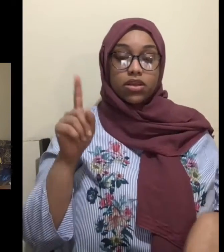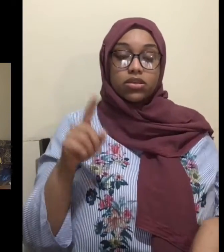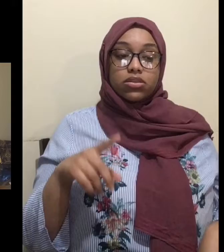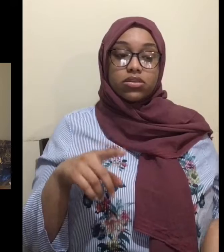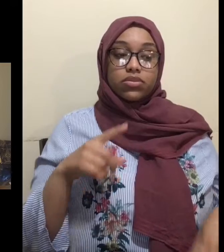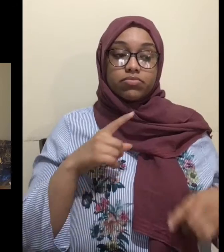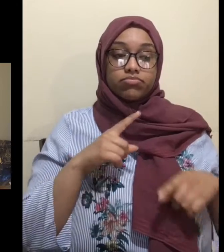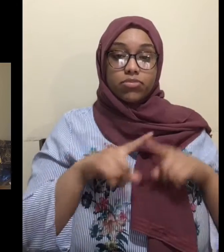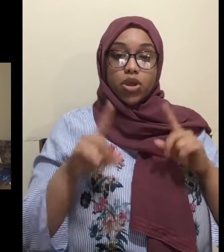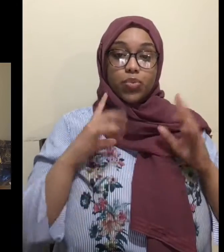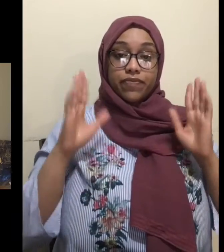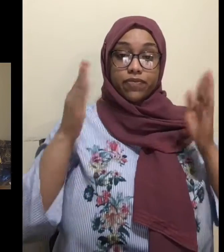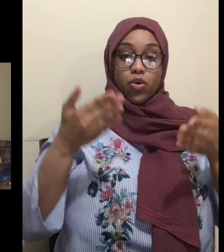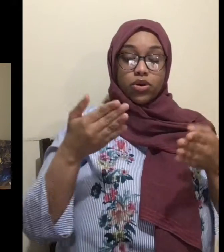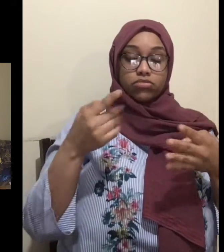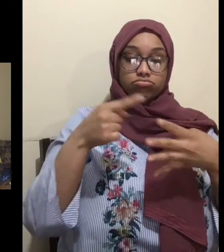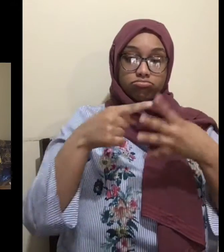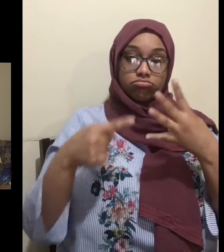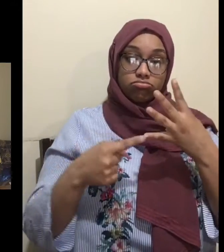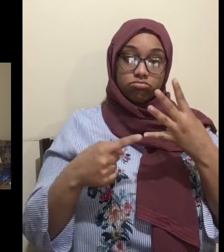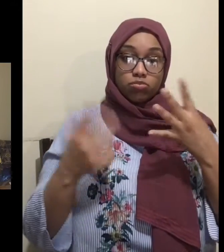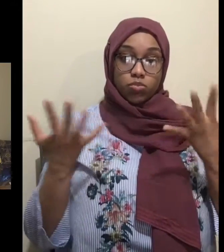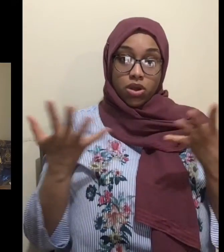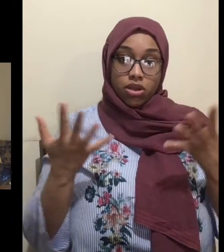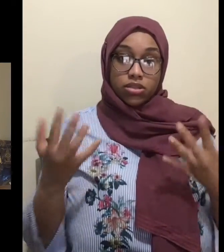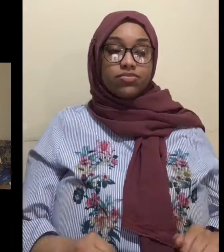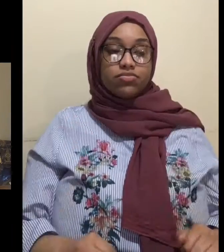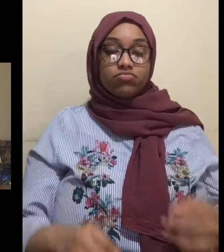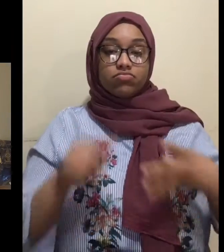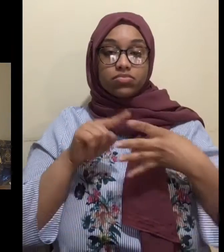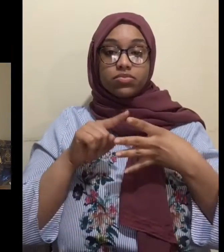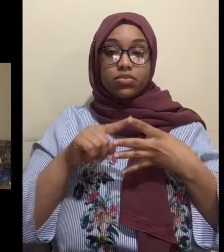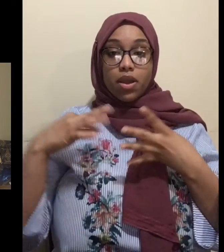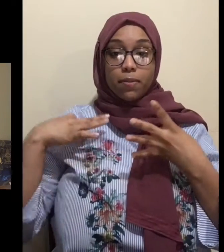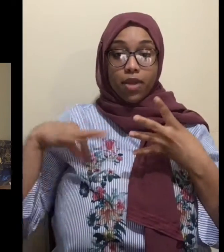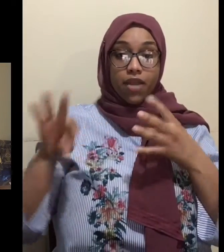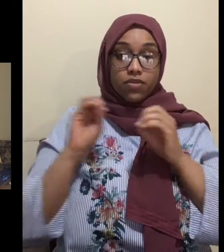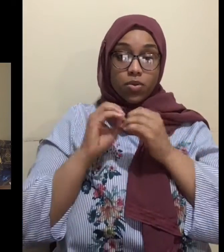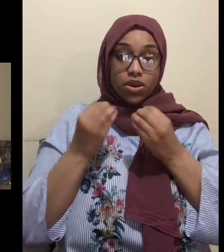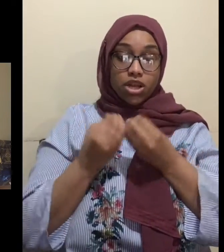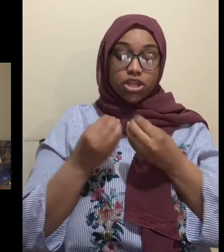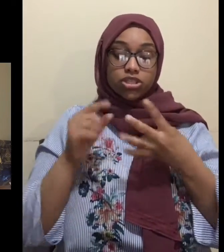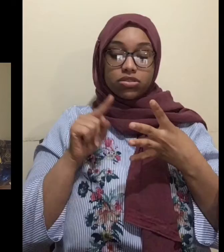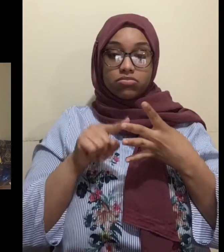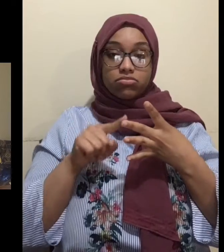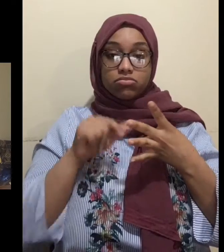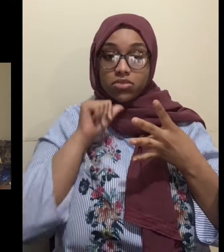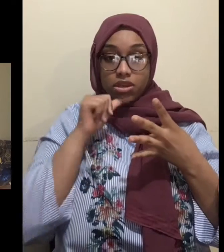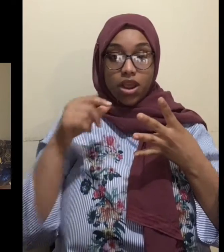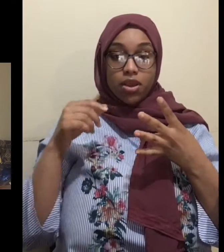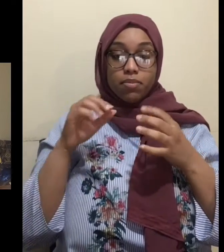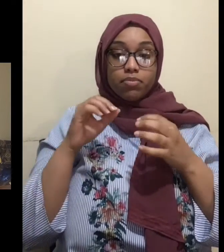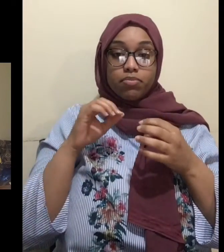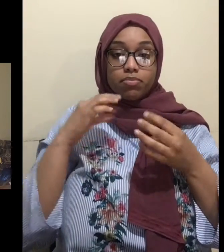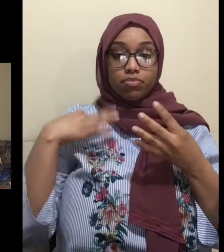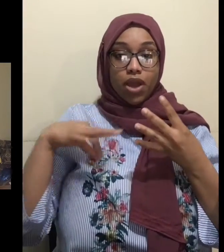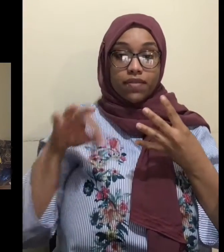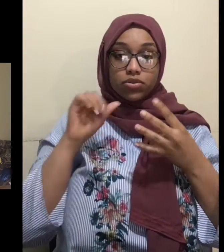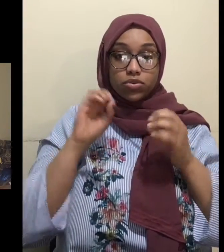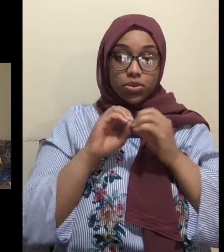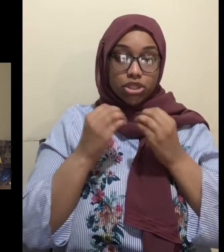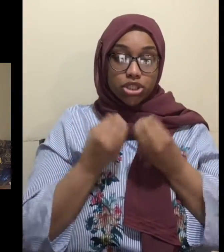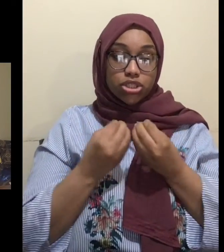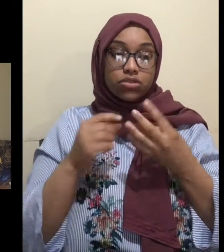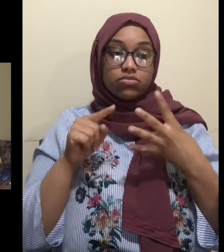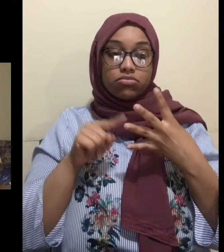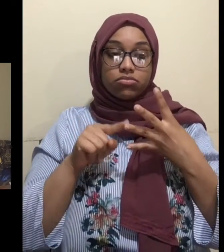them. For-profit organizations, non-profit organizations, non-governmental organizations,